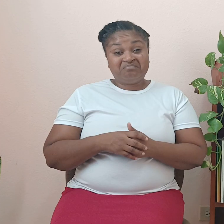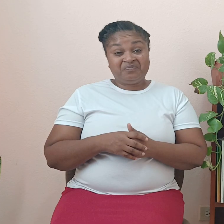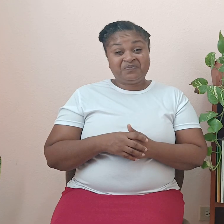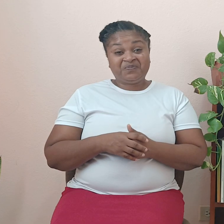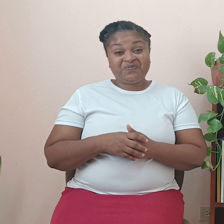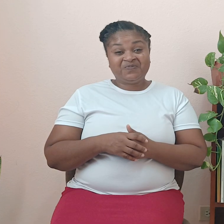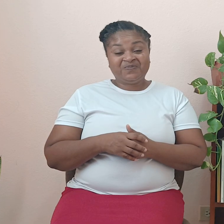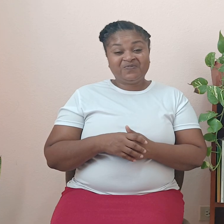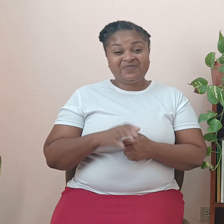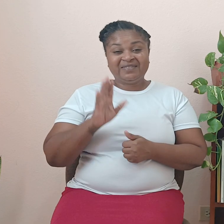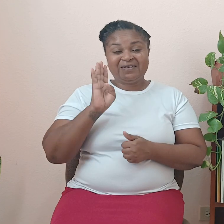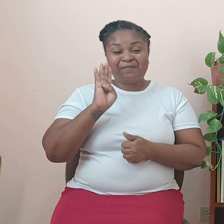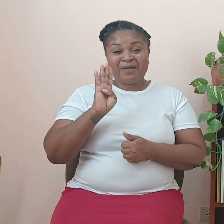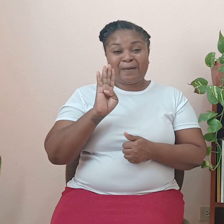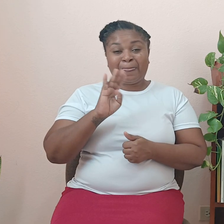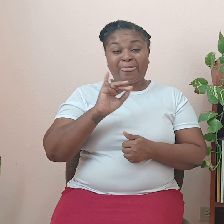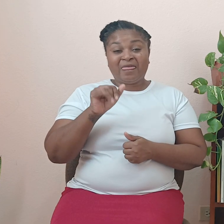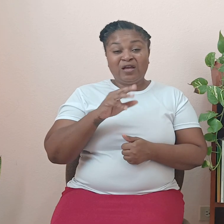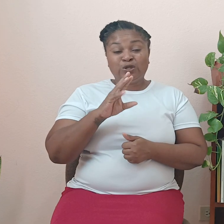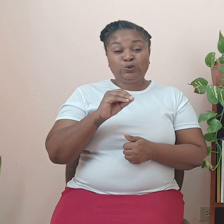B. Job sinned when he became ill.